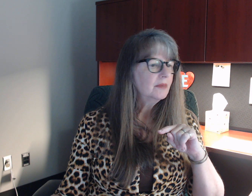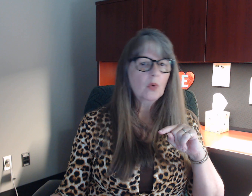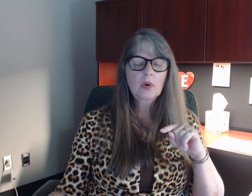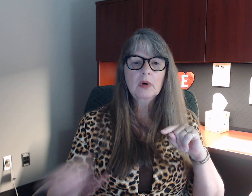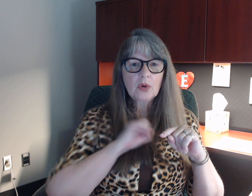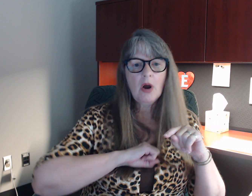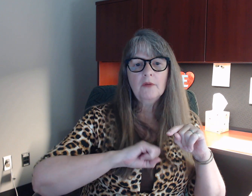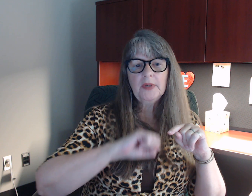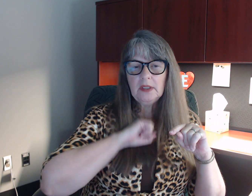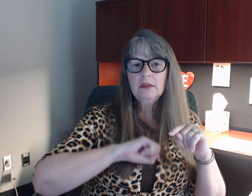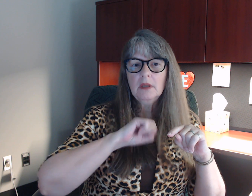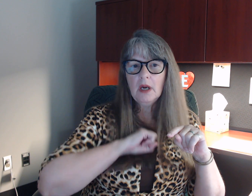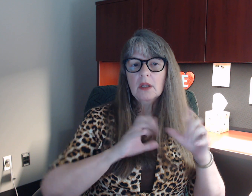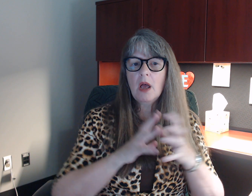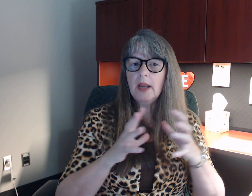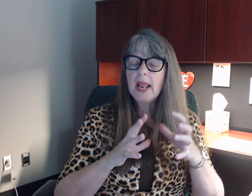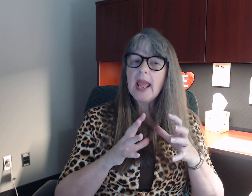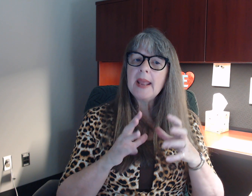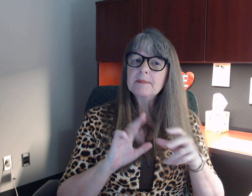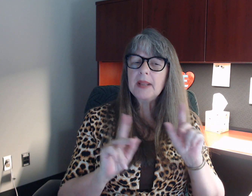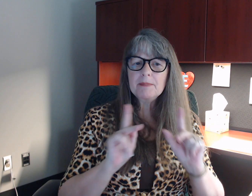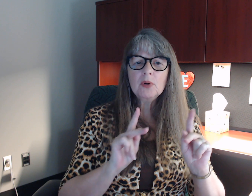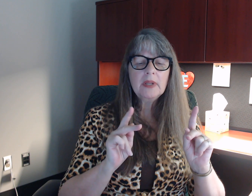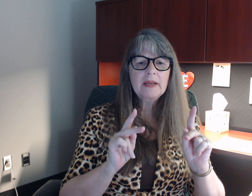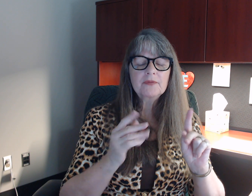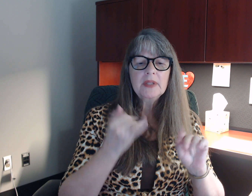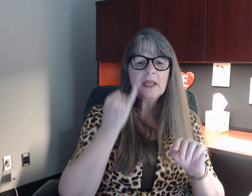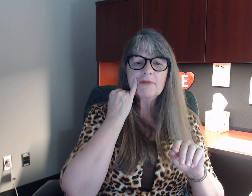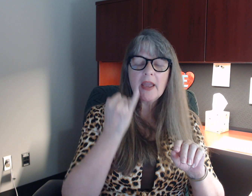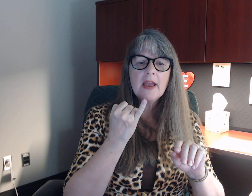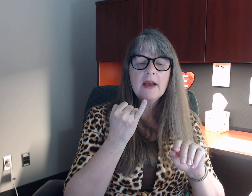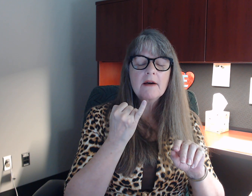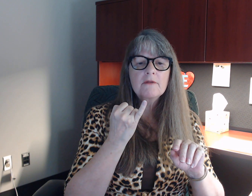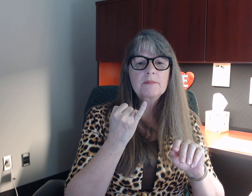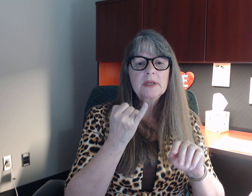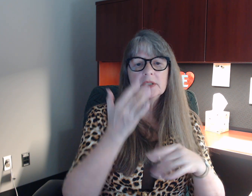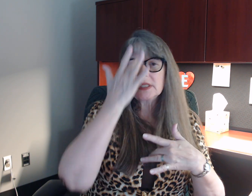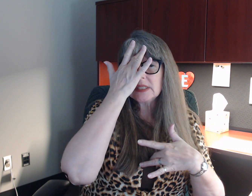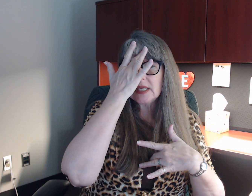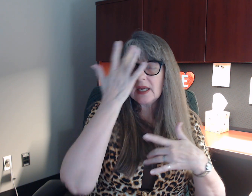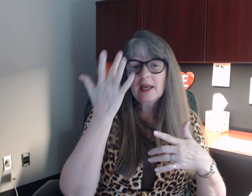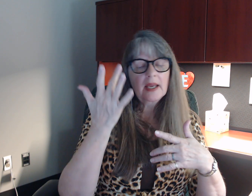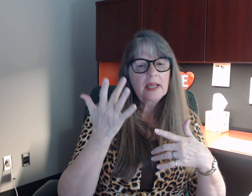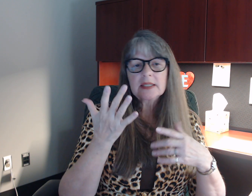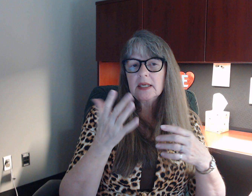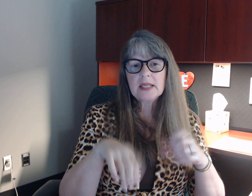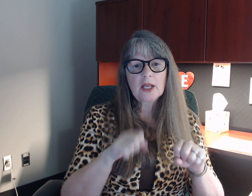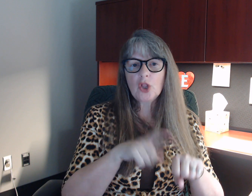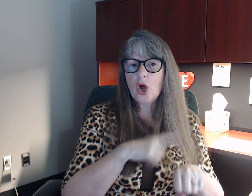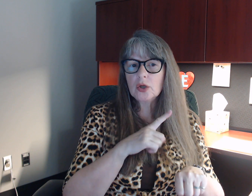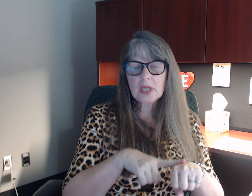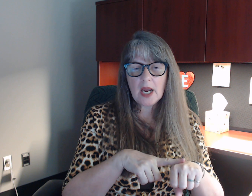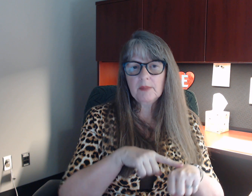Or coughing a lot. And people, if they have been sick, it's going to take a long time. They have to